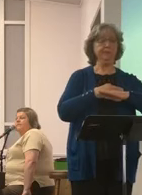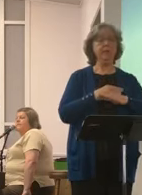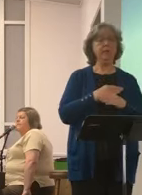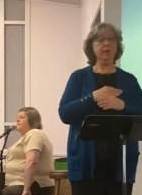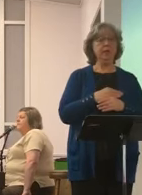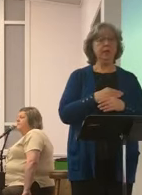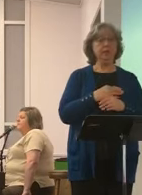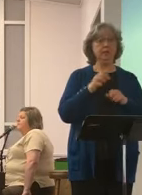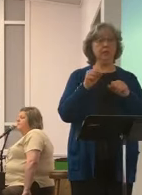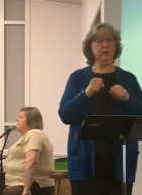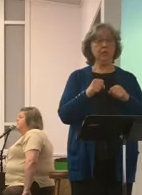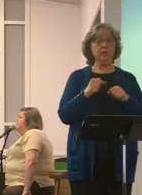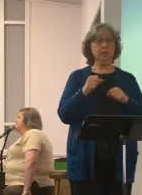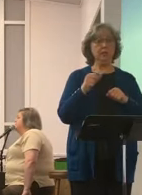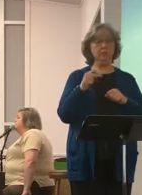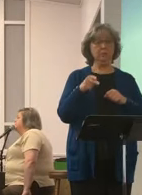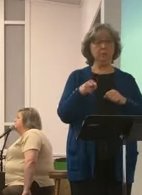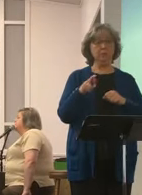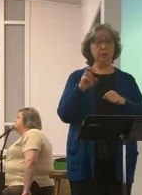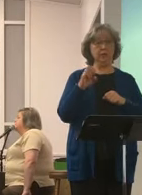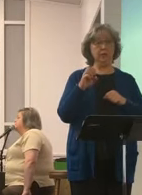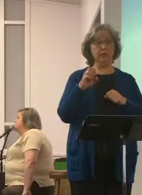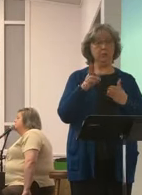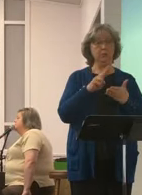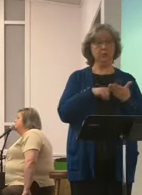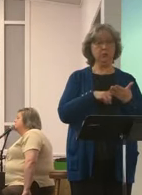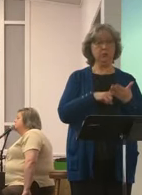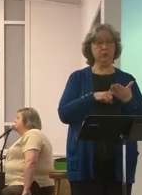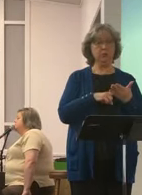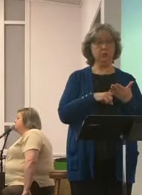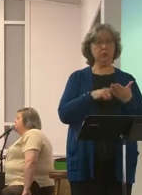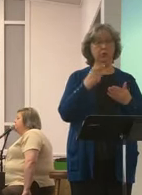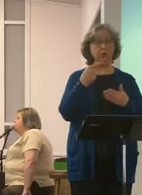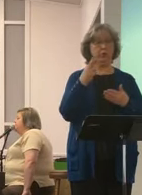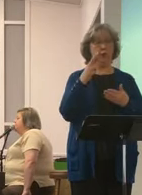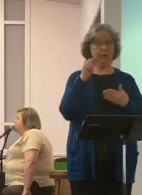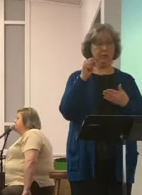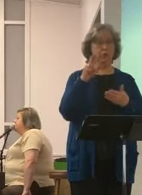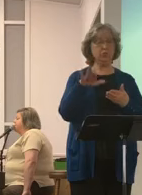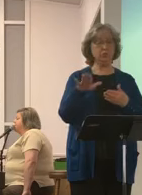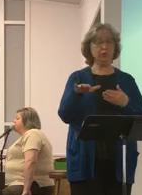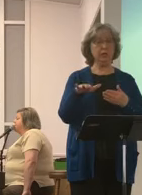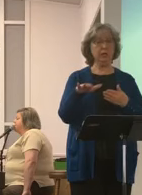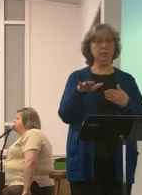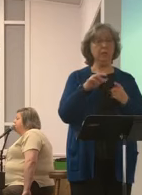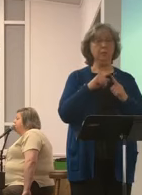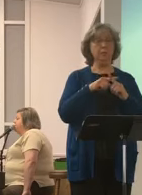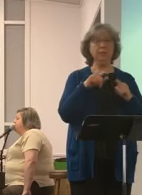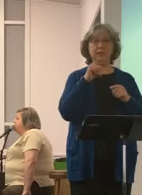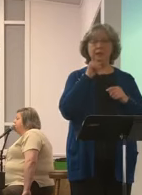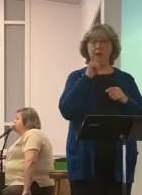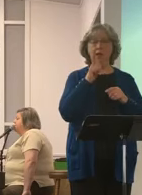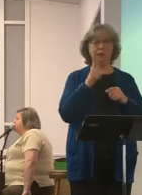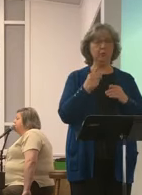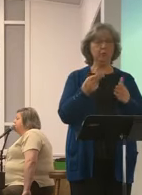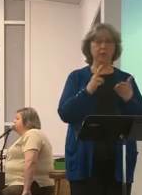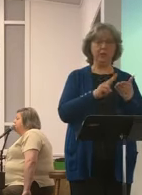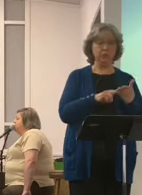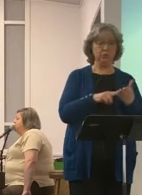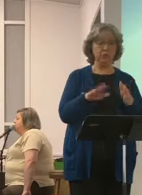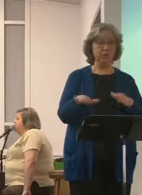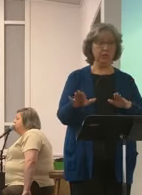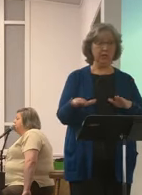You can pre-register your children, your grandchildren. Do not register anybody without their parents knowing. We